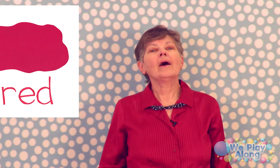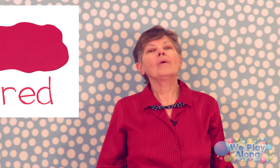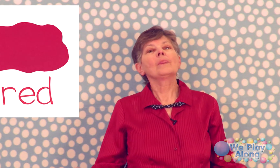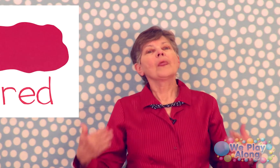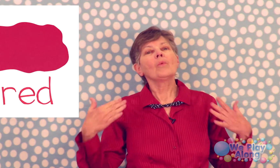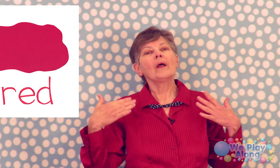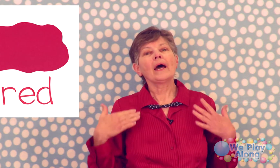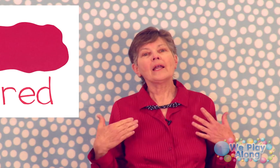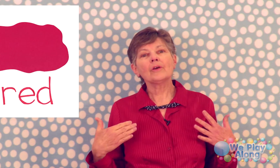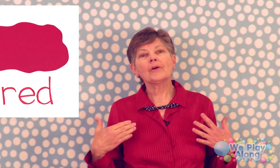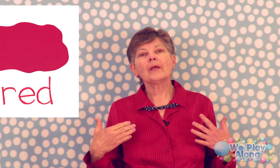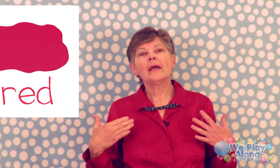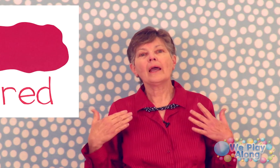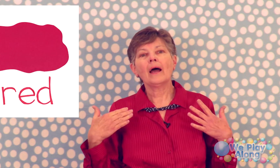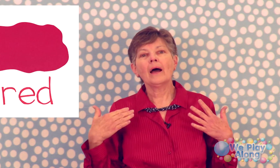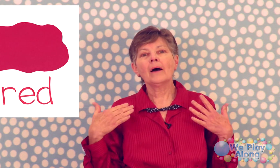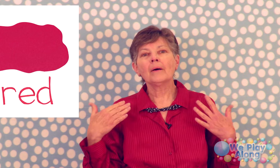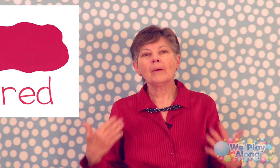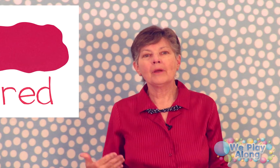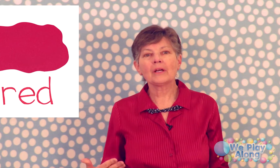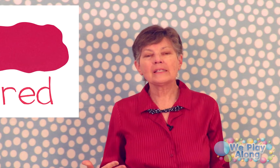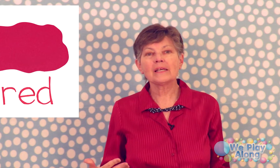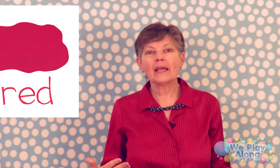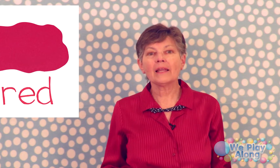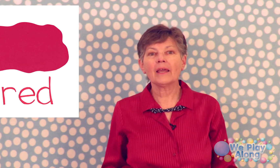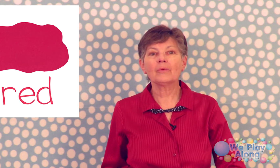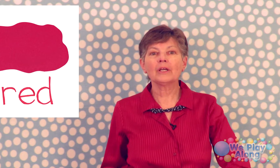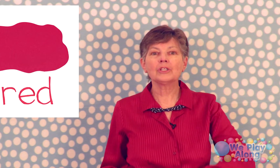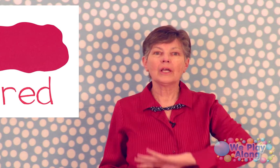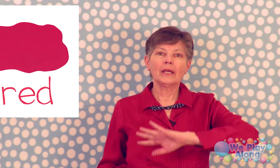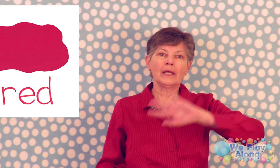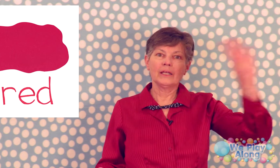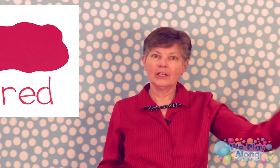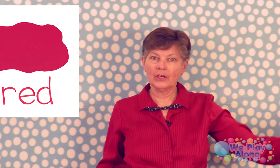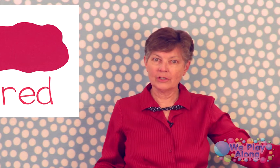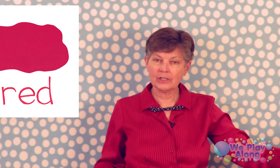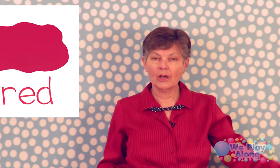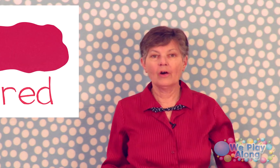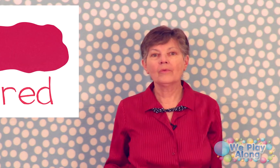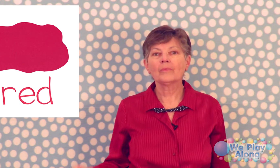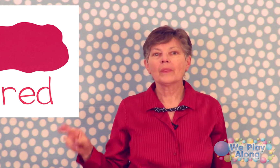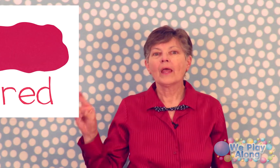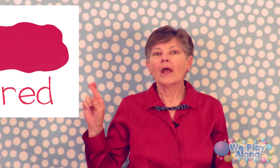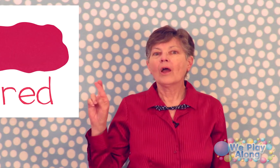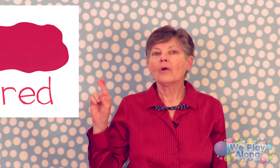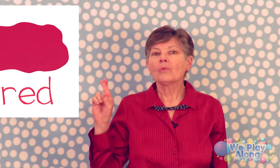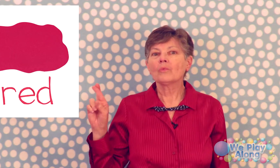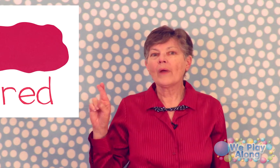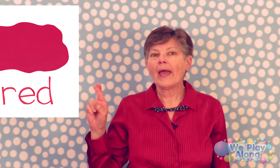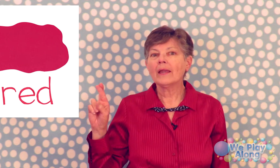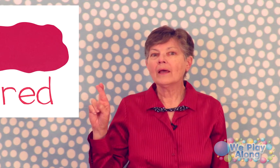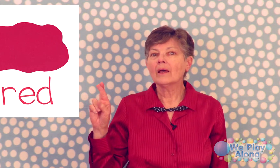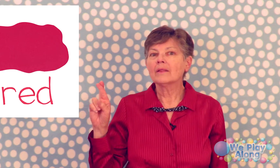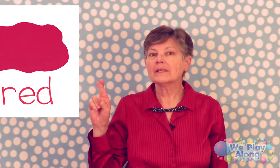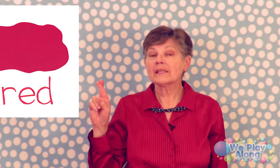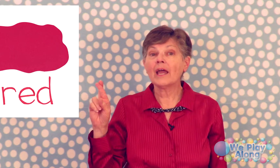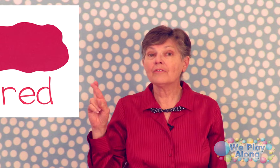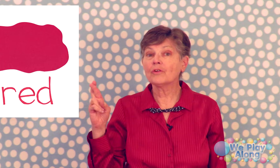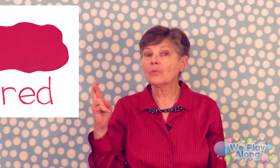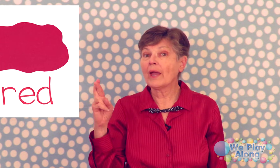Now, when I learned American Sign Language years ago, red, the sign for red